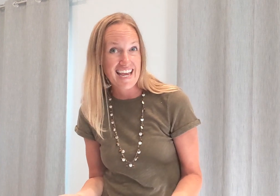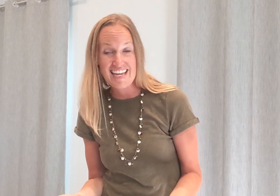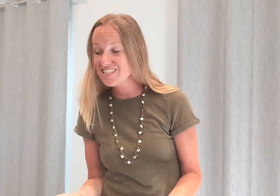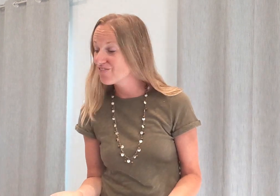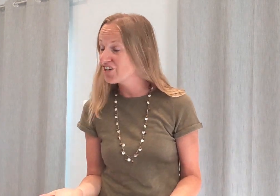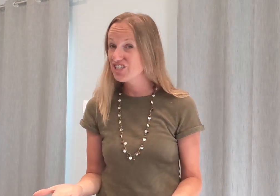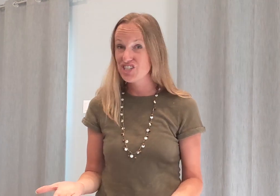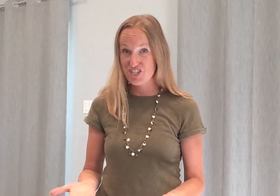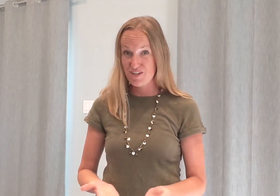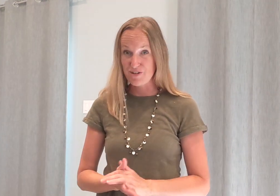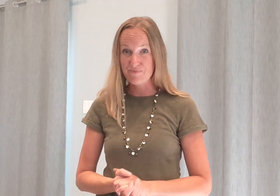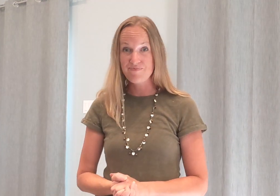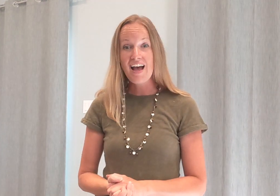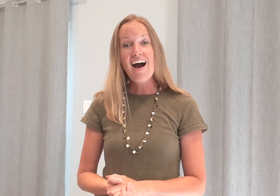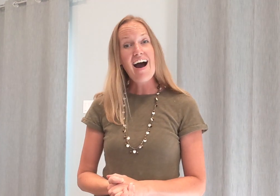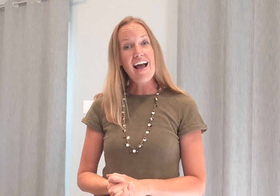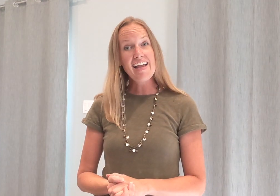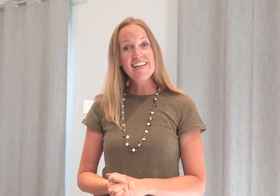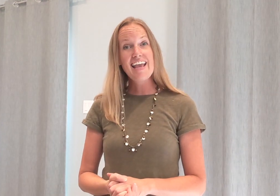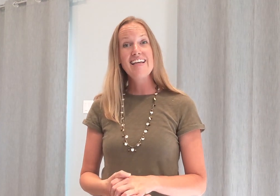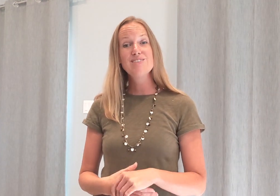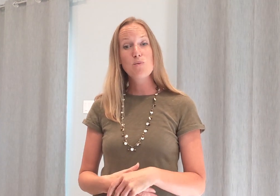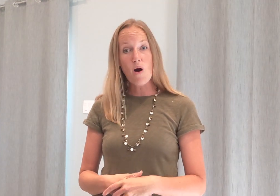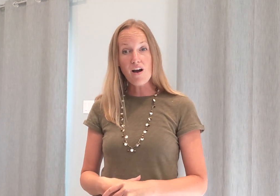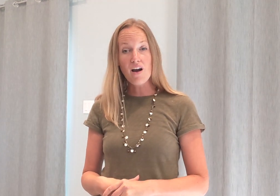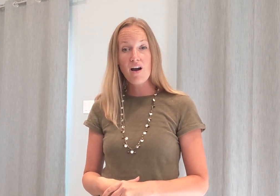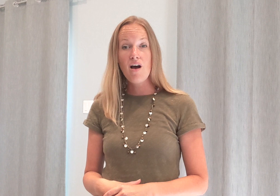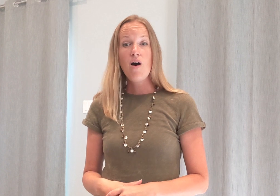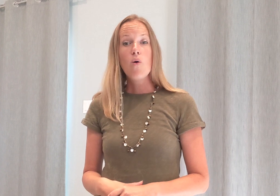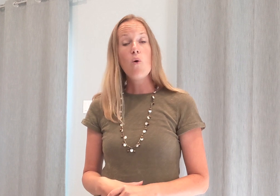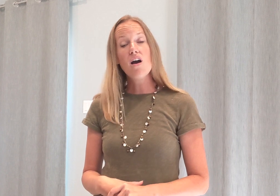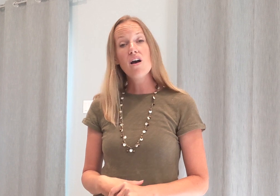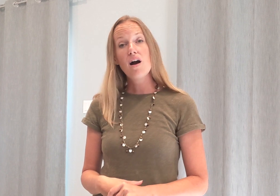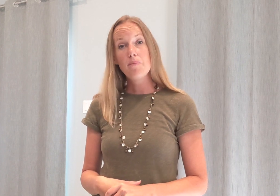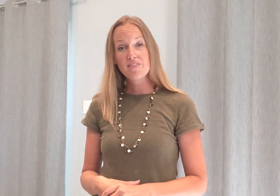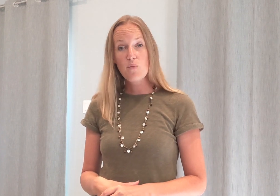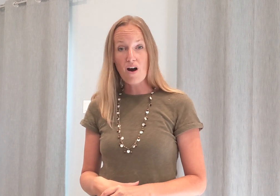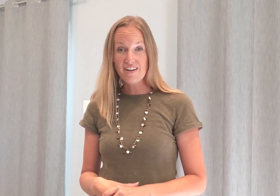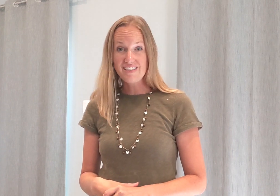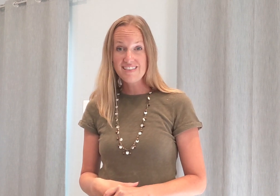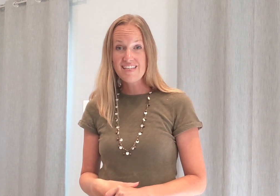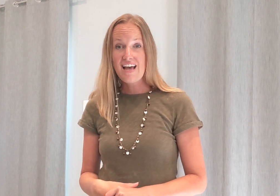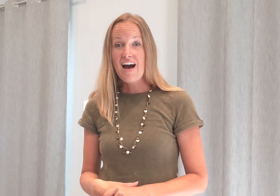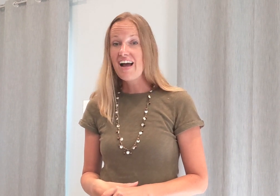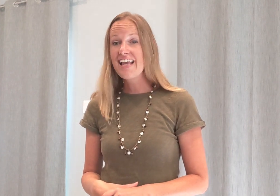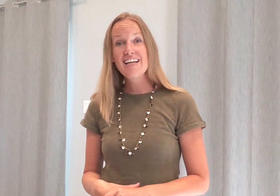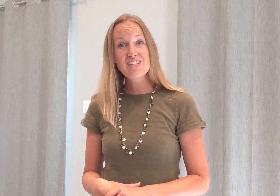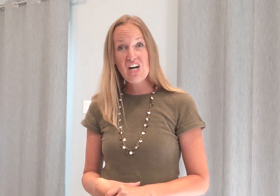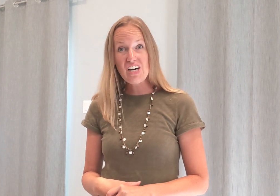today is verse 2. I can't walk among the waters. I can't